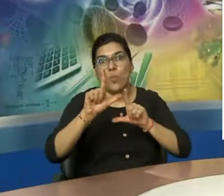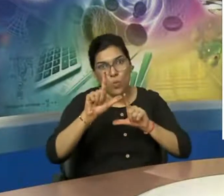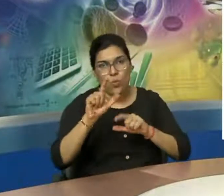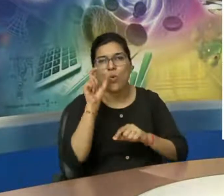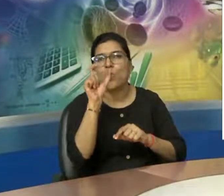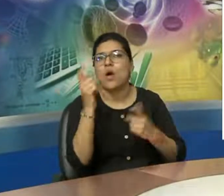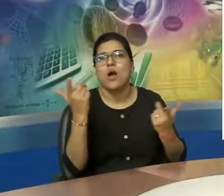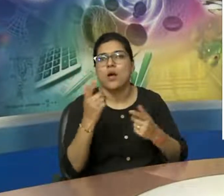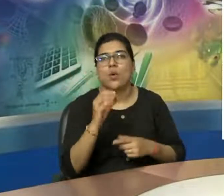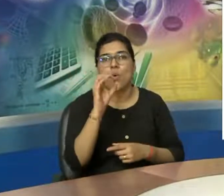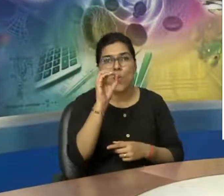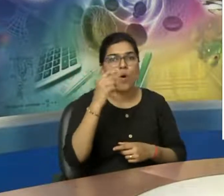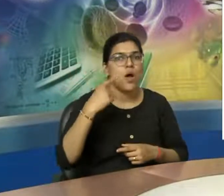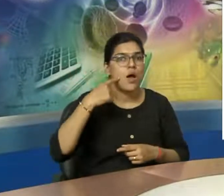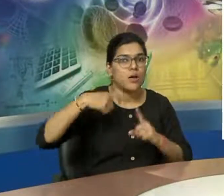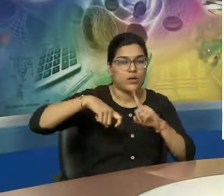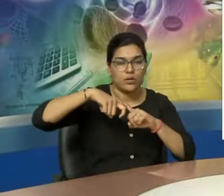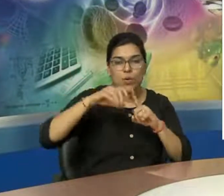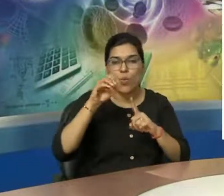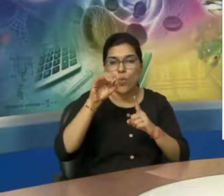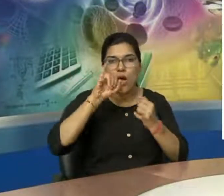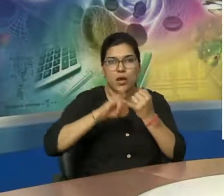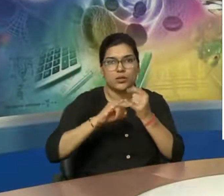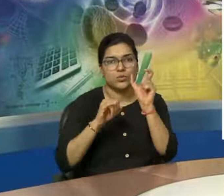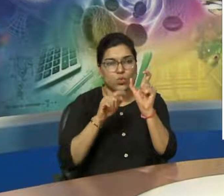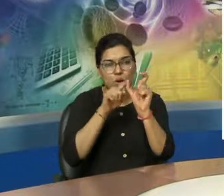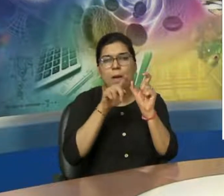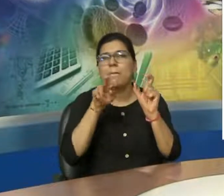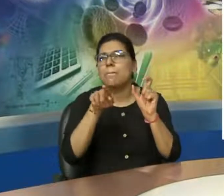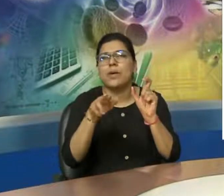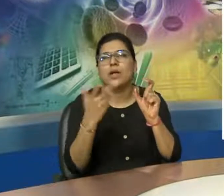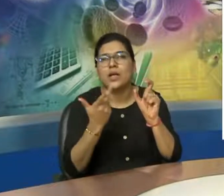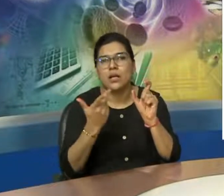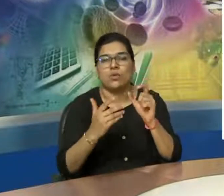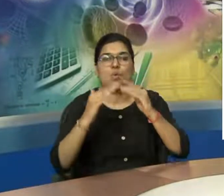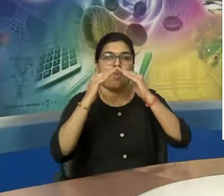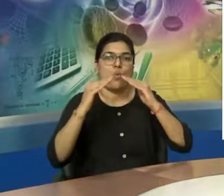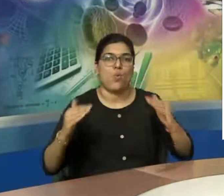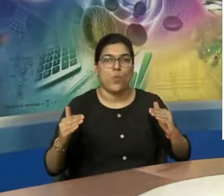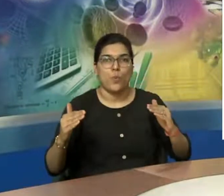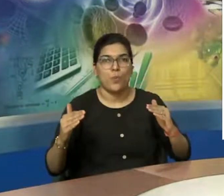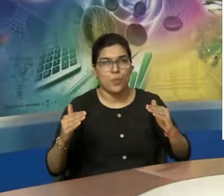this word ecology has been derived from the Greek words.